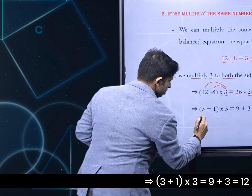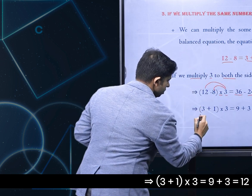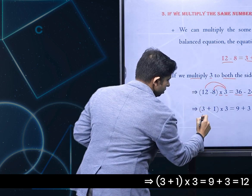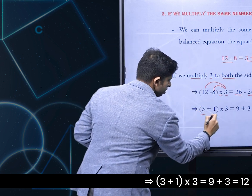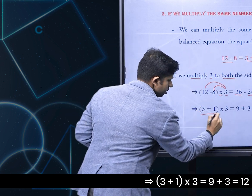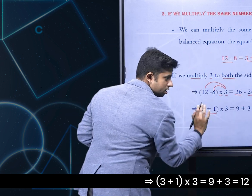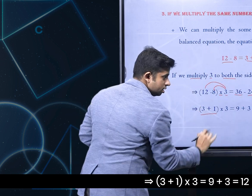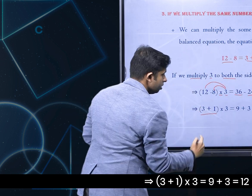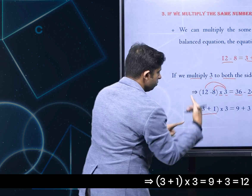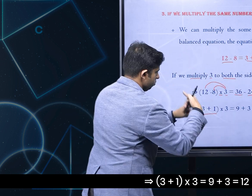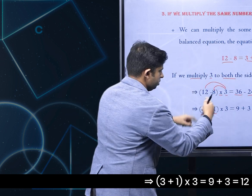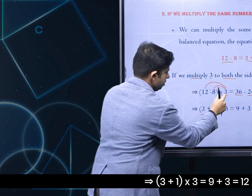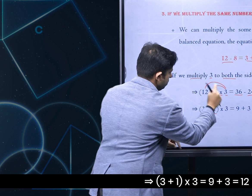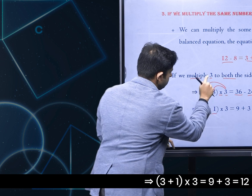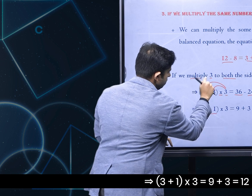3 plus 1 into 3